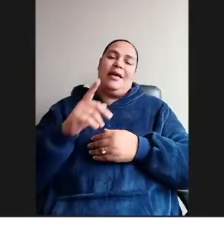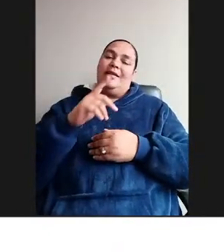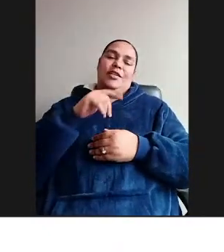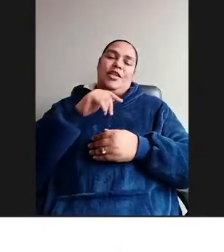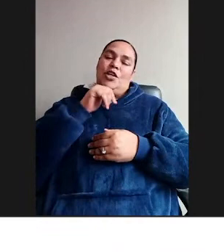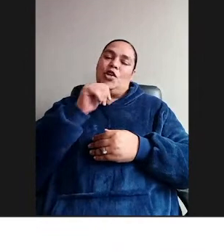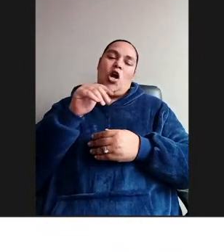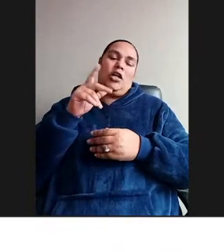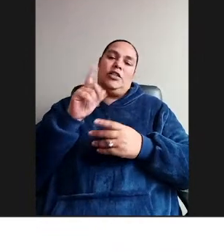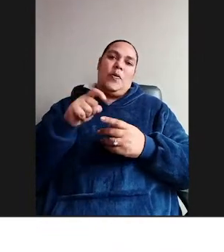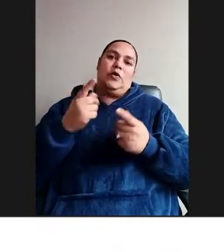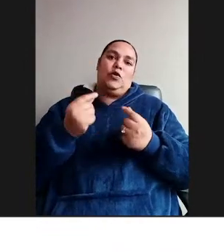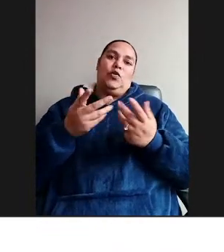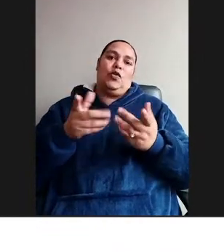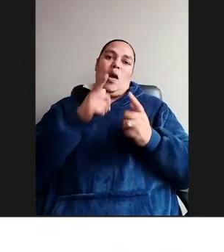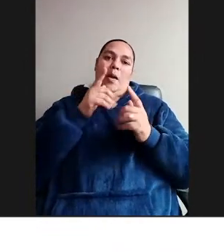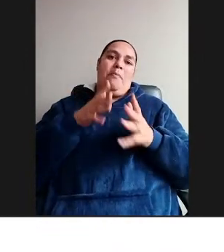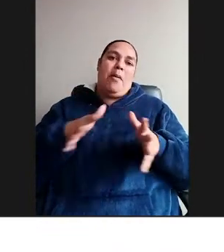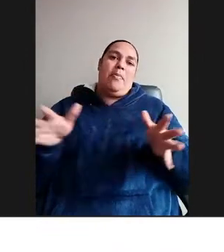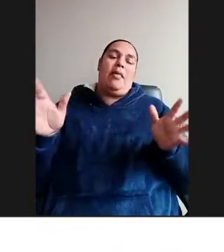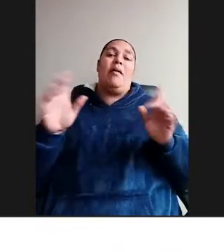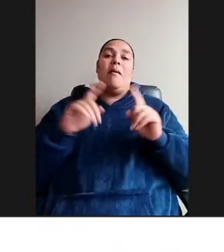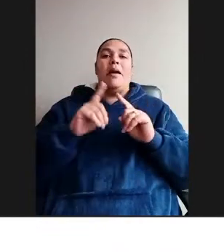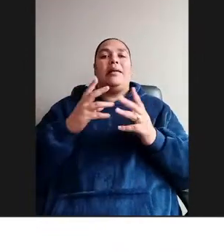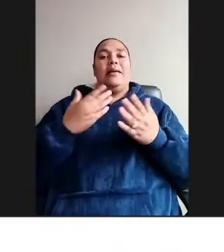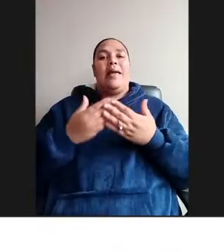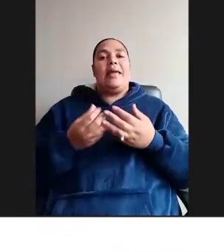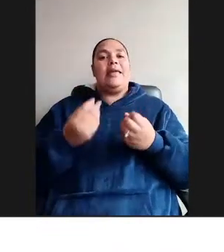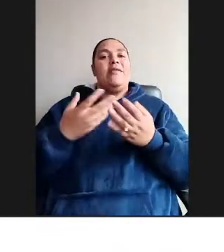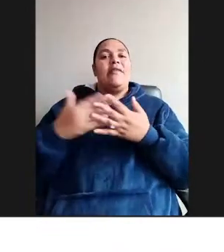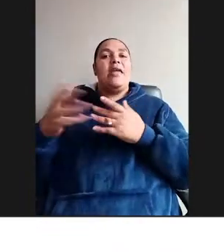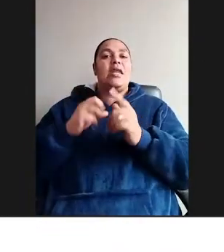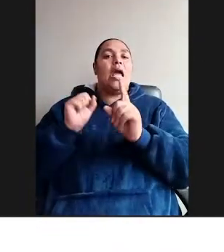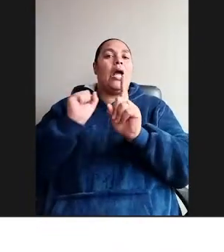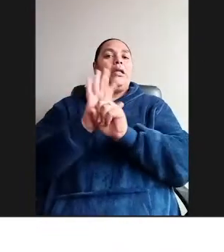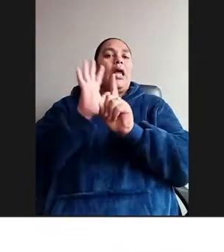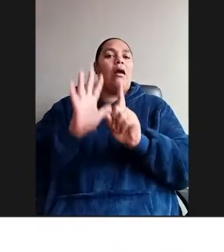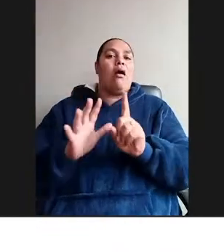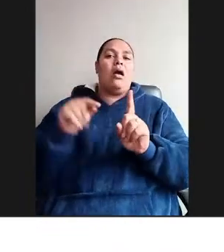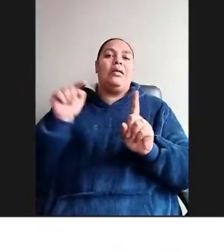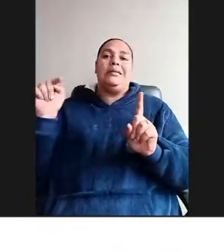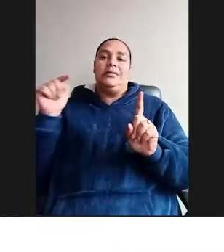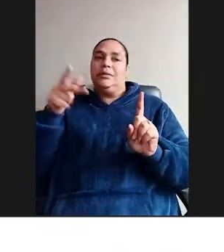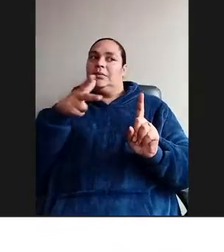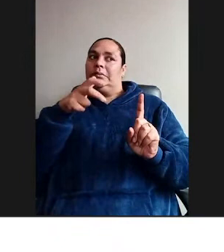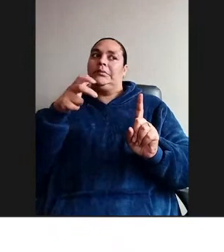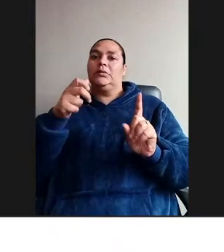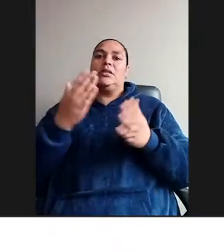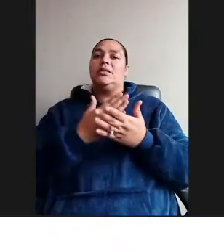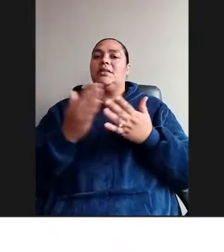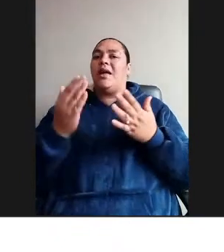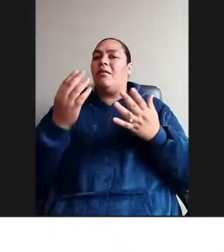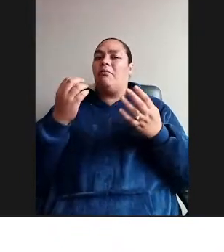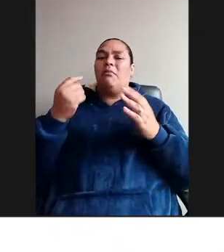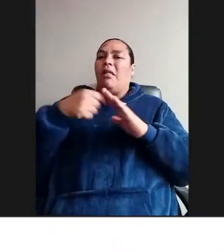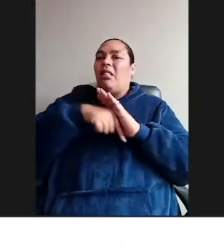That means it could give any attackers some intel as to what we're doing next.